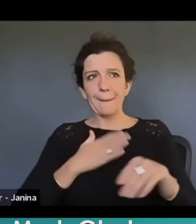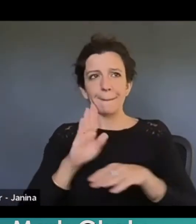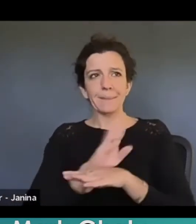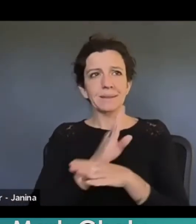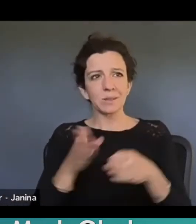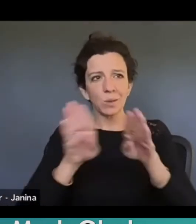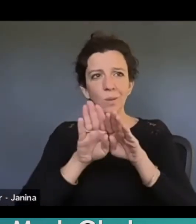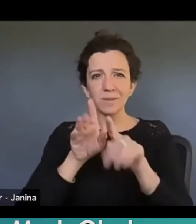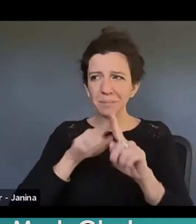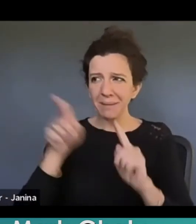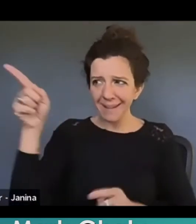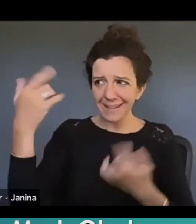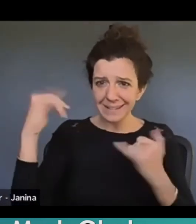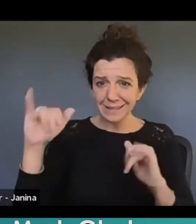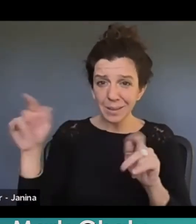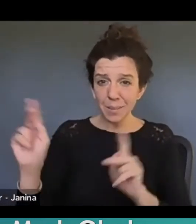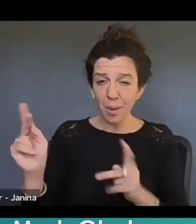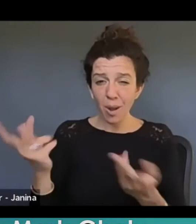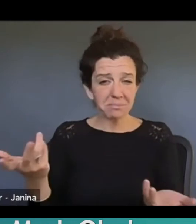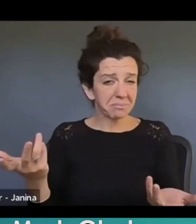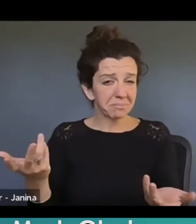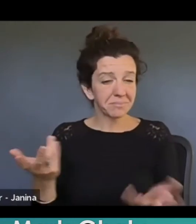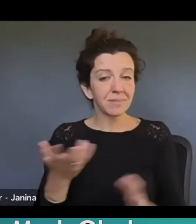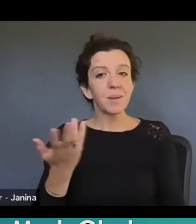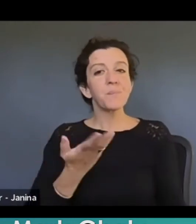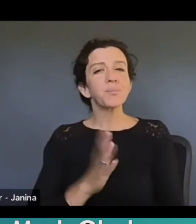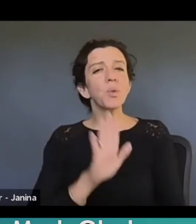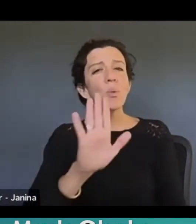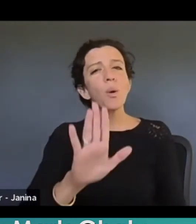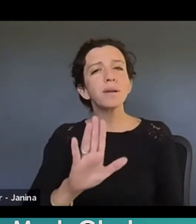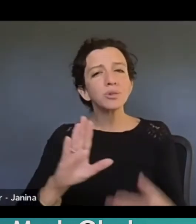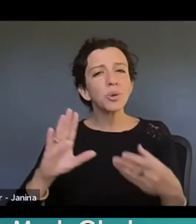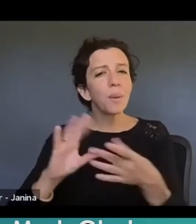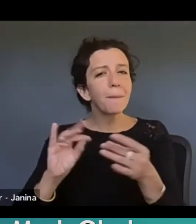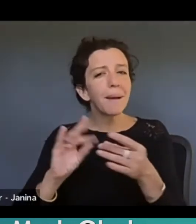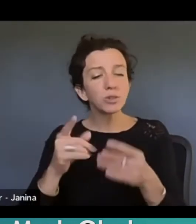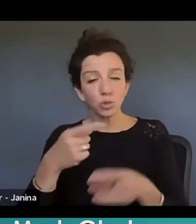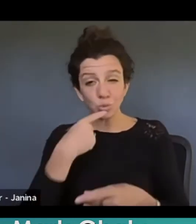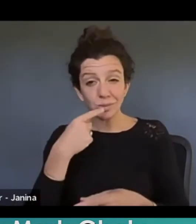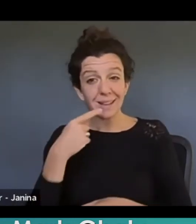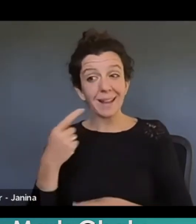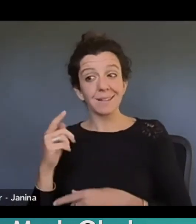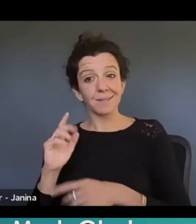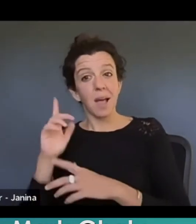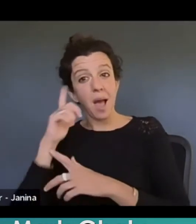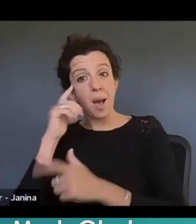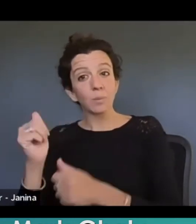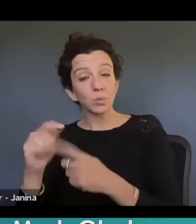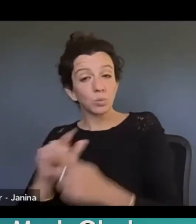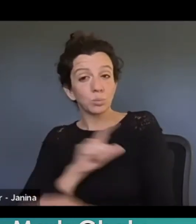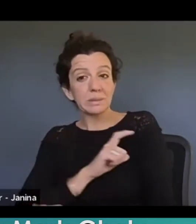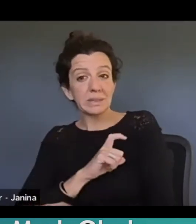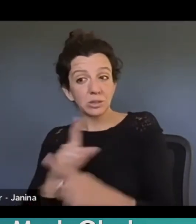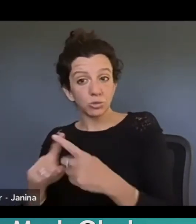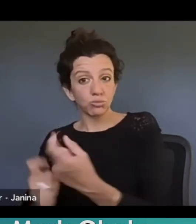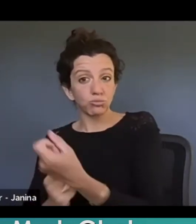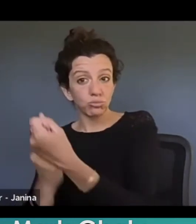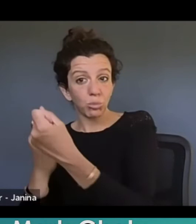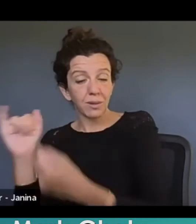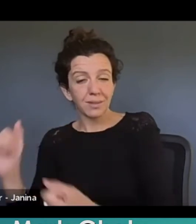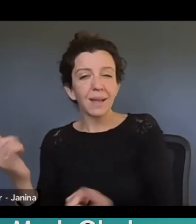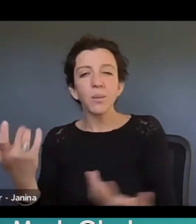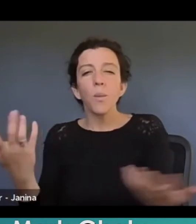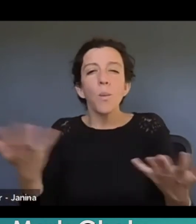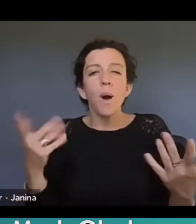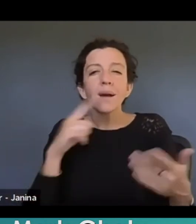to some of those folks would be. And you said it's sort of up to the locals to enforce. What should be the protocol? Should the LAPD